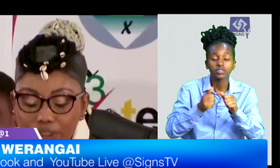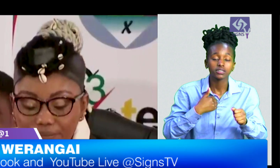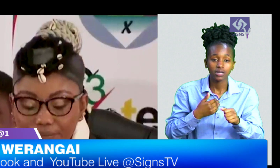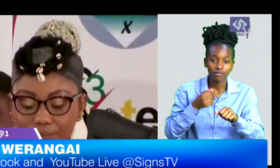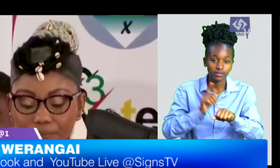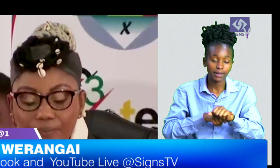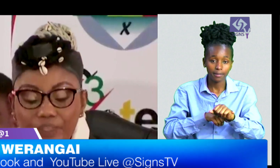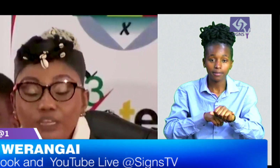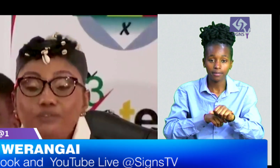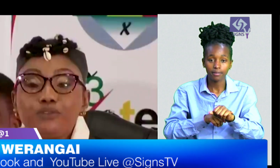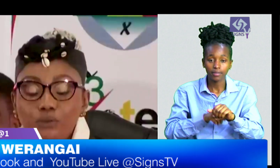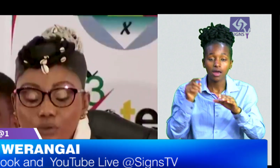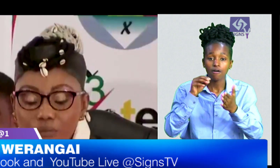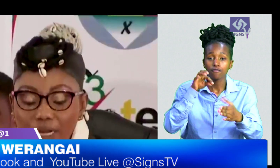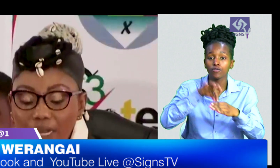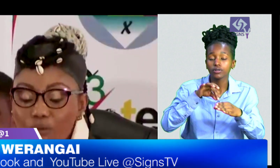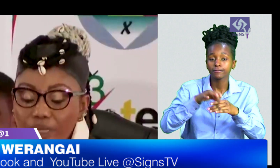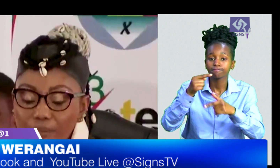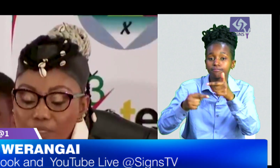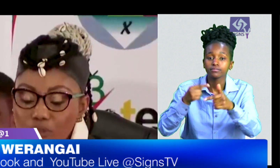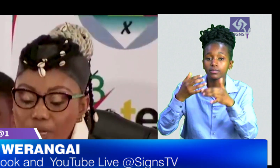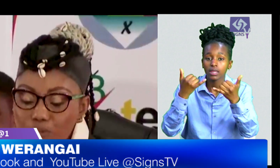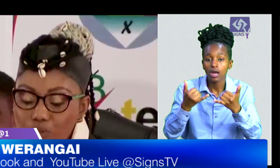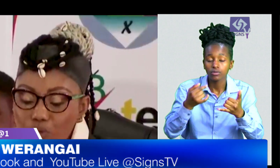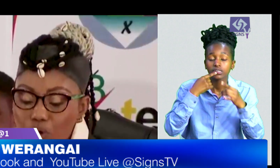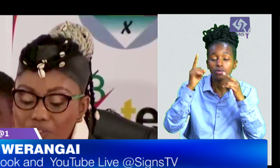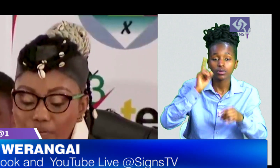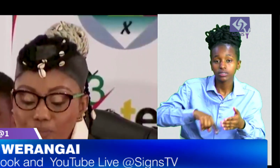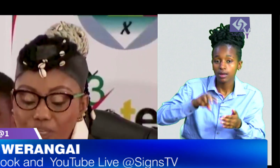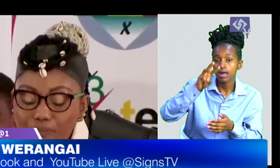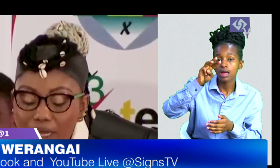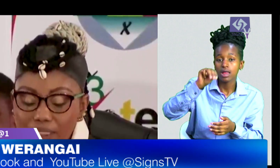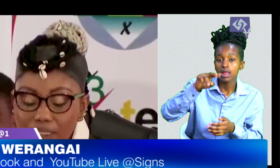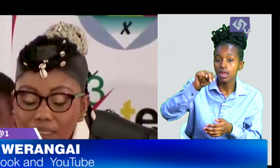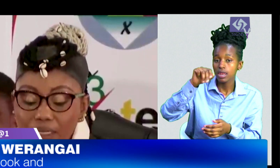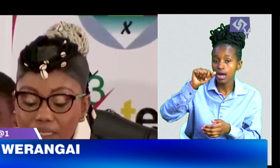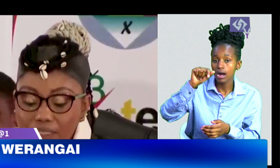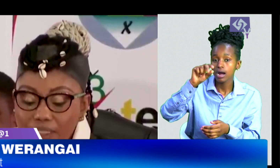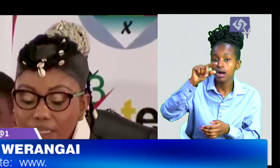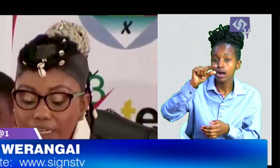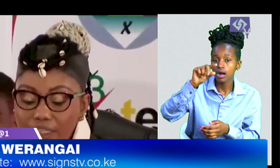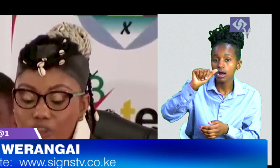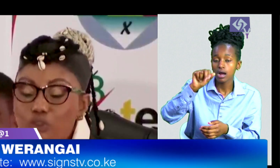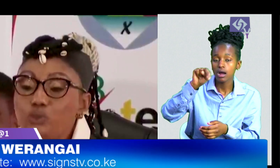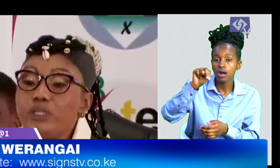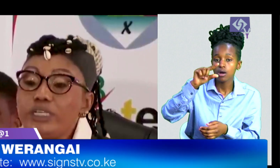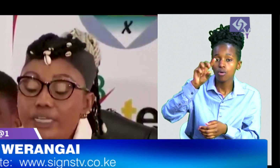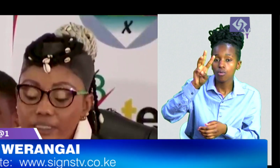election. Therefore, Mnangagwa Emmerson Dambudzo of ZANU-PF Party is declared duly